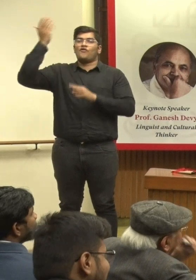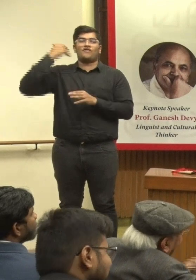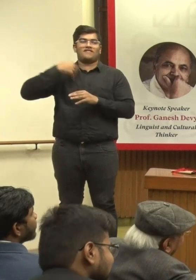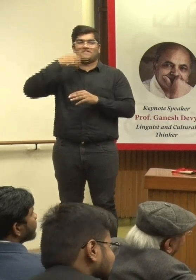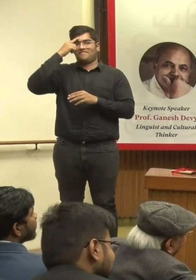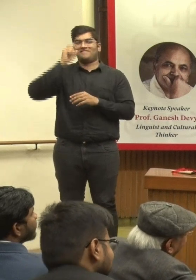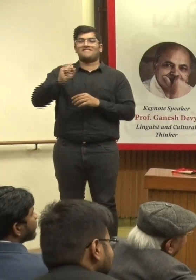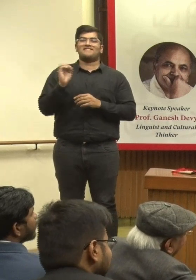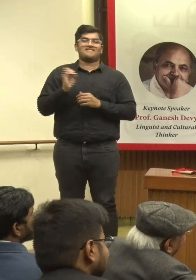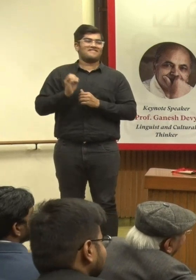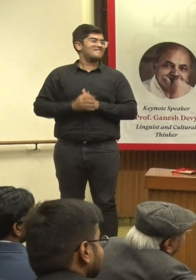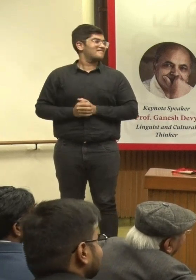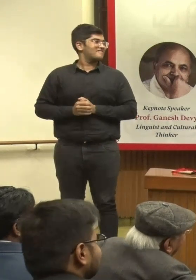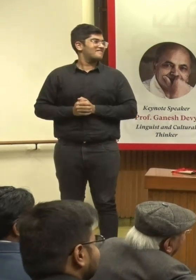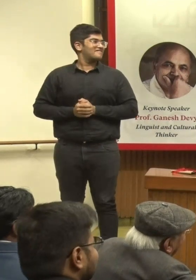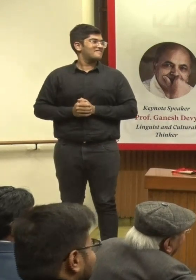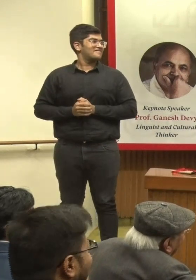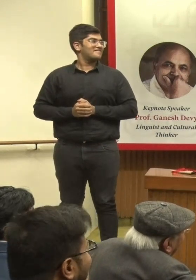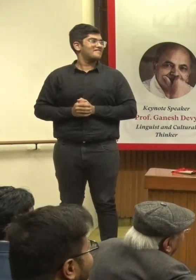Census.